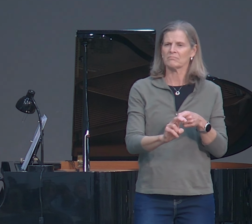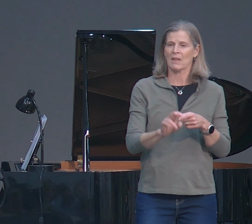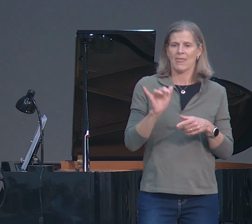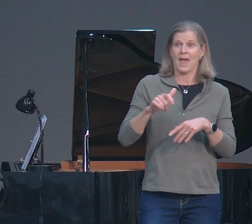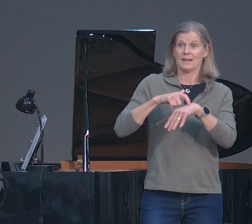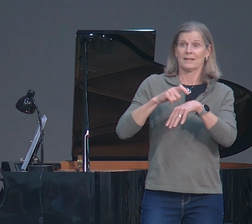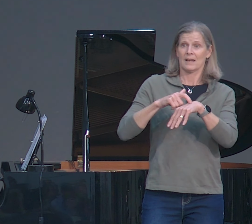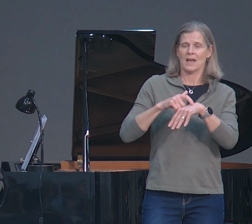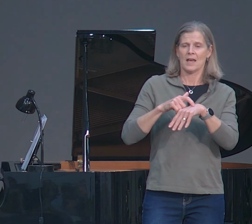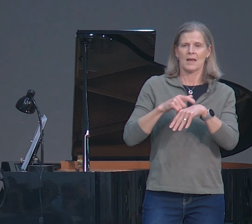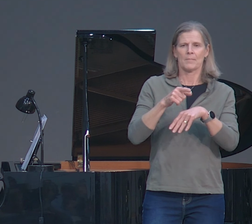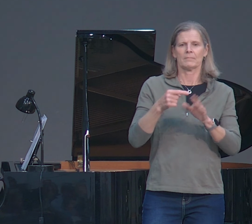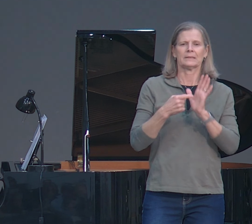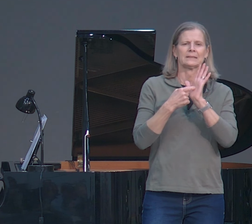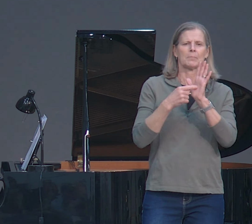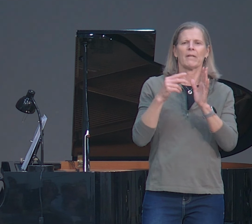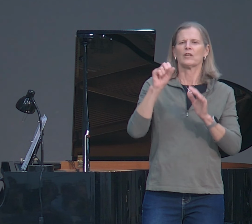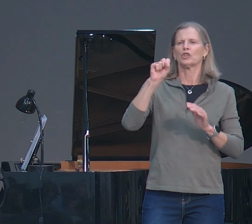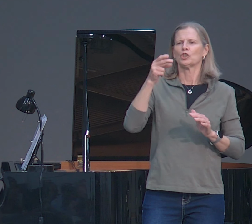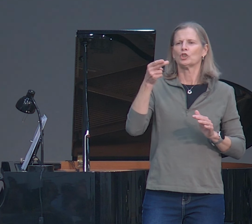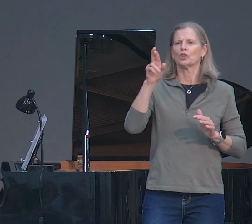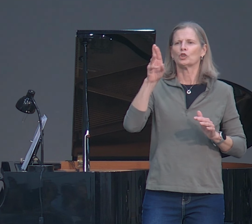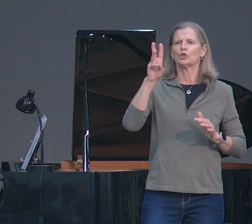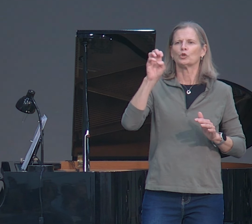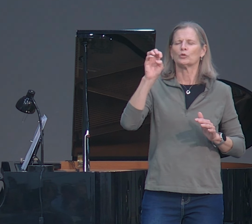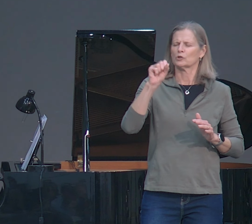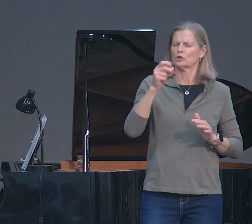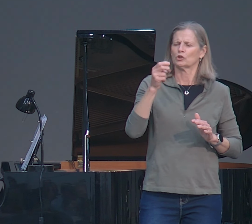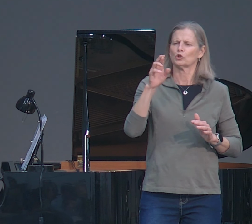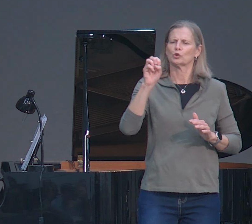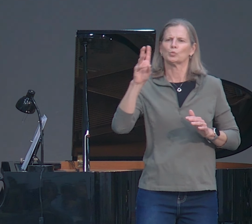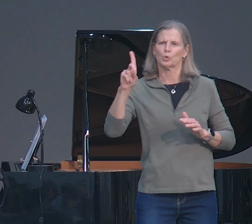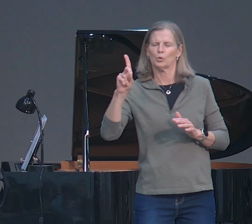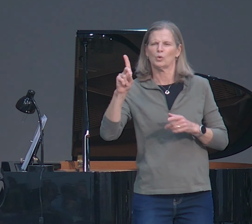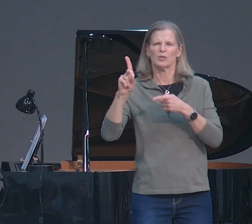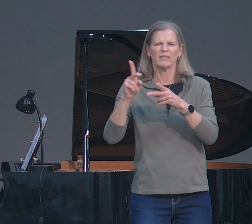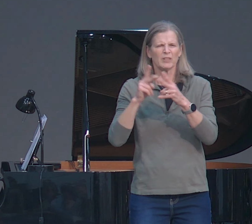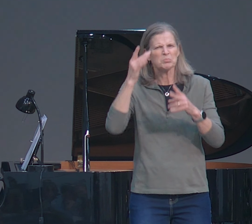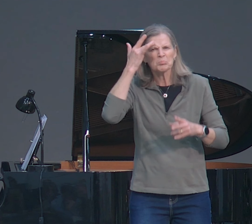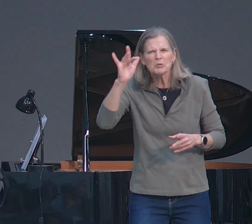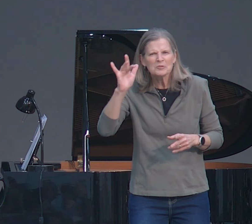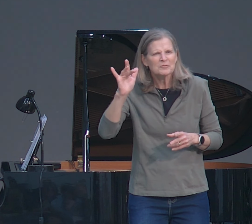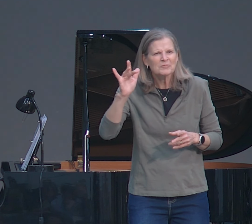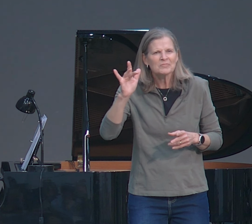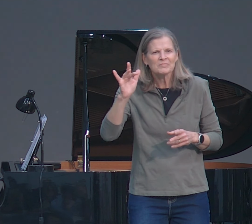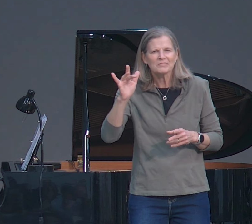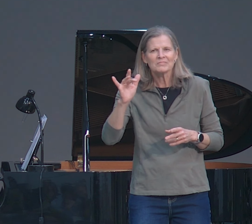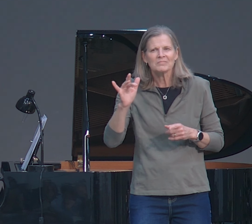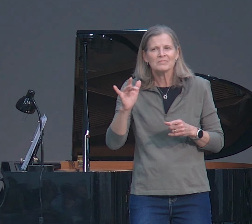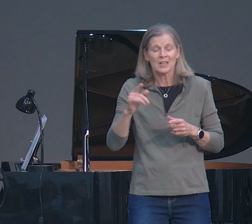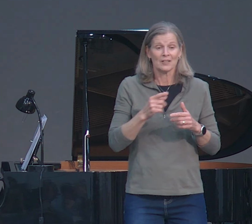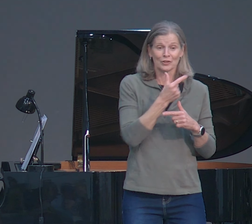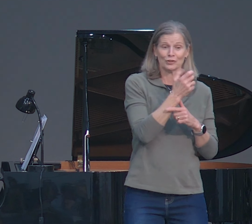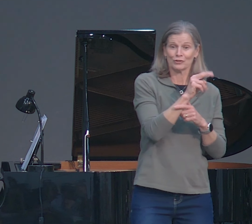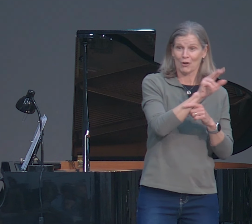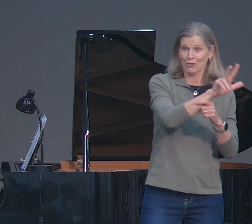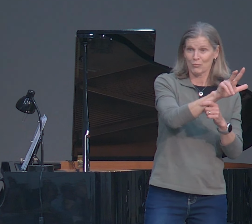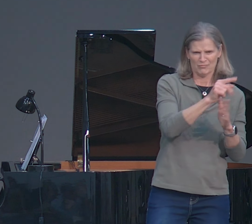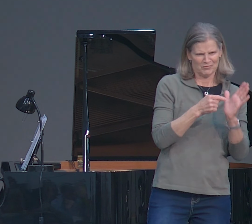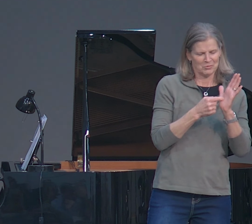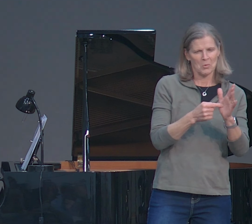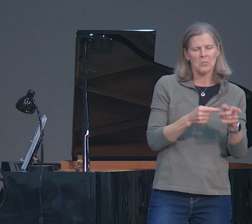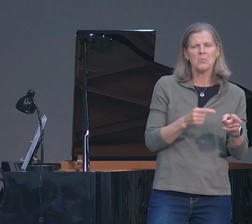that time become a symbol of shrewdness. Shrewdness. Even the first record of serpents in Genesis chapter 3 reveals